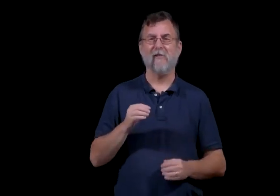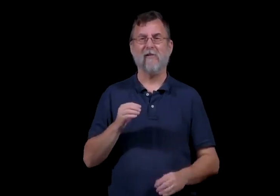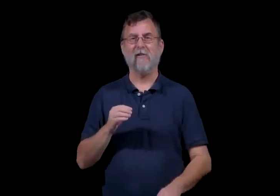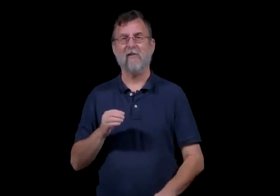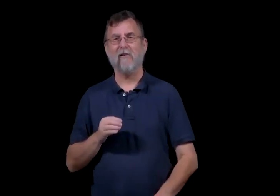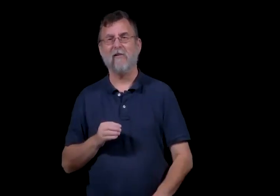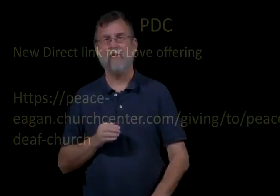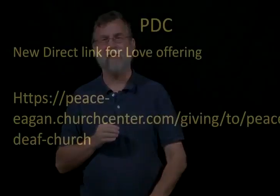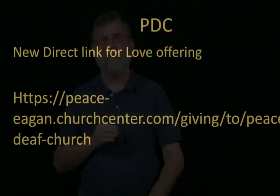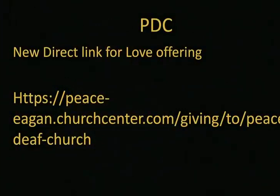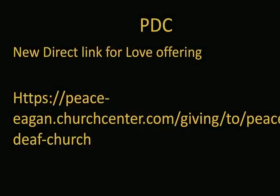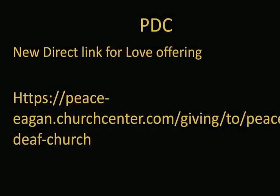Okay.